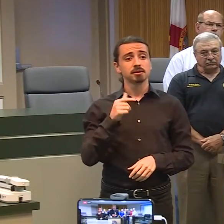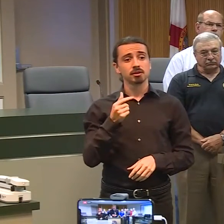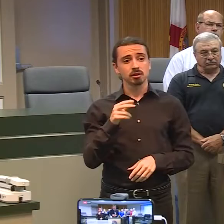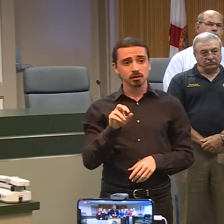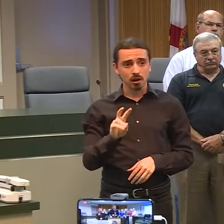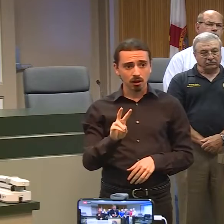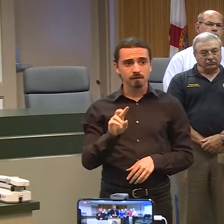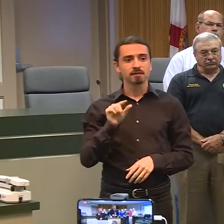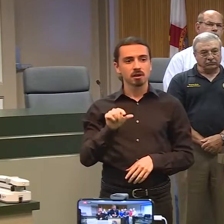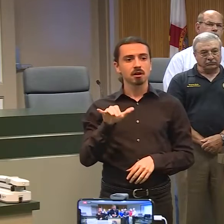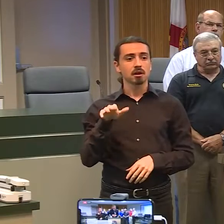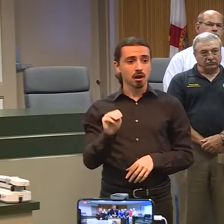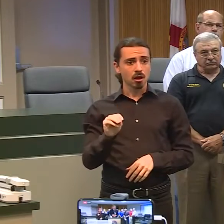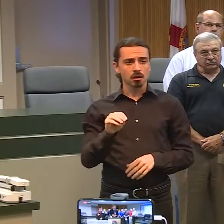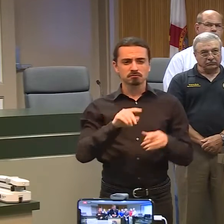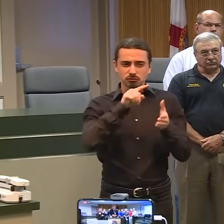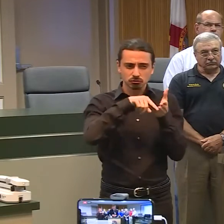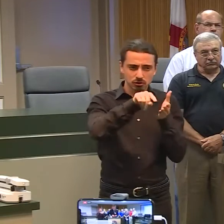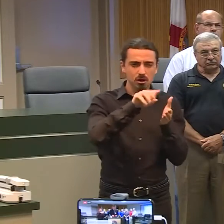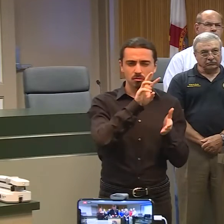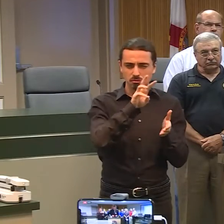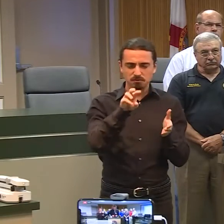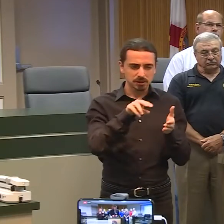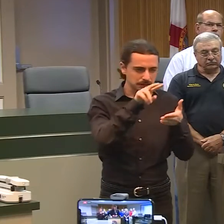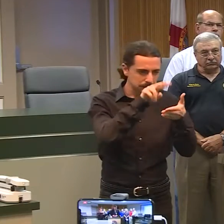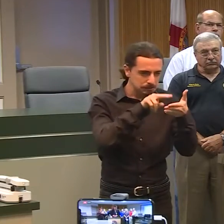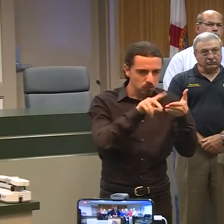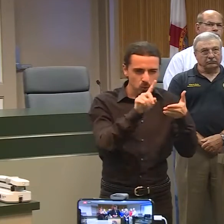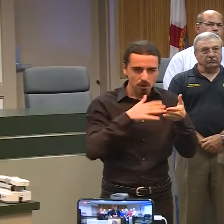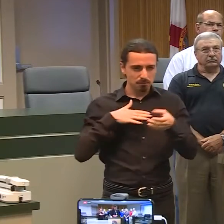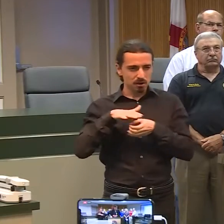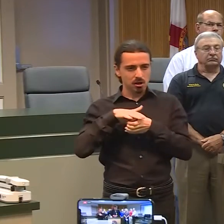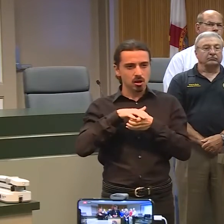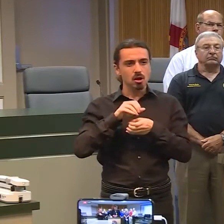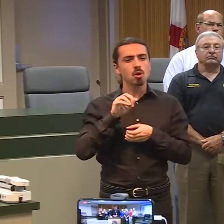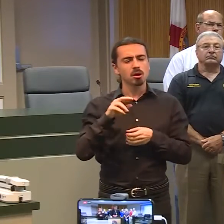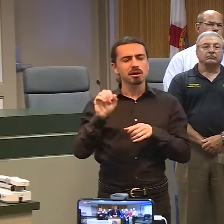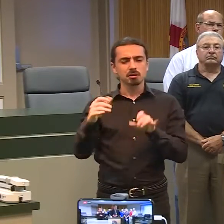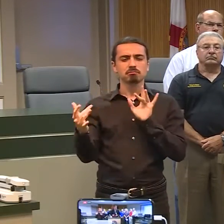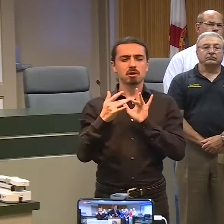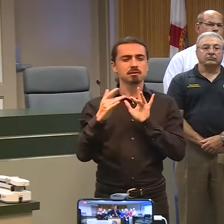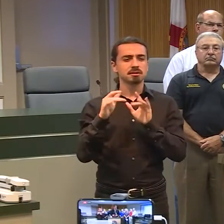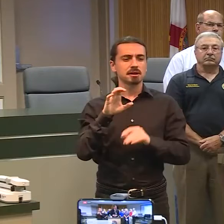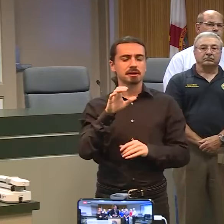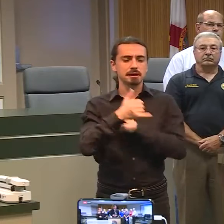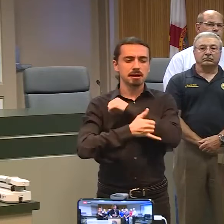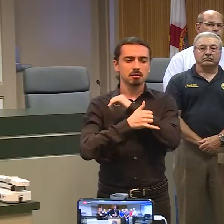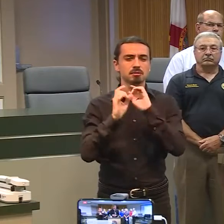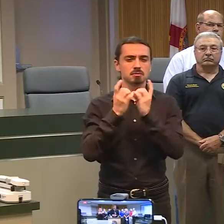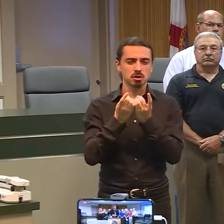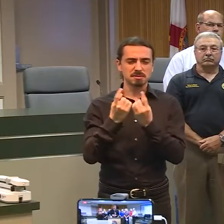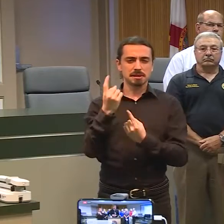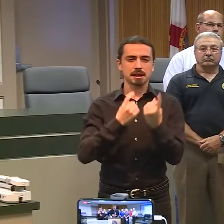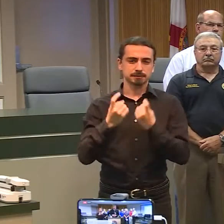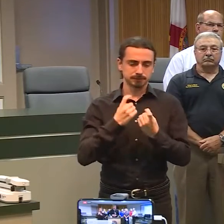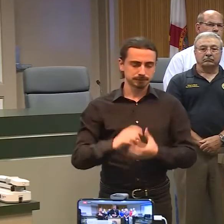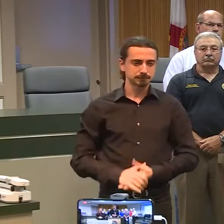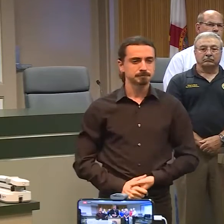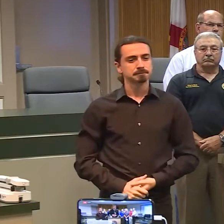284-7703 and ask our information center, and they will assist you in that. We will also be opening shelters